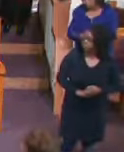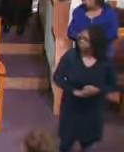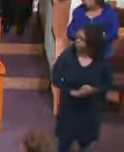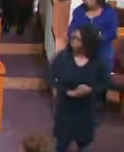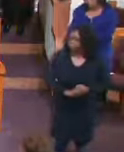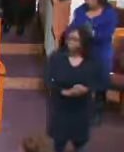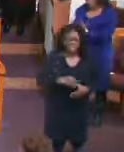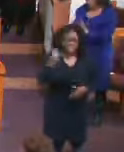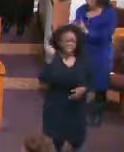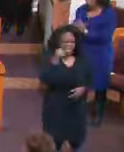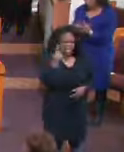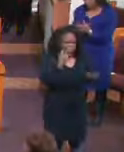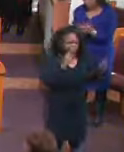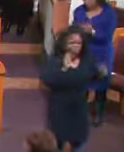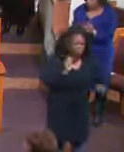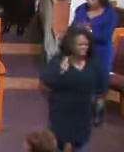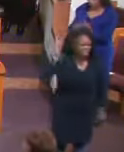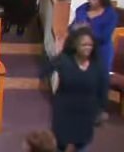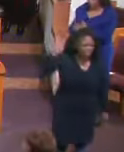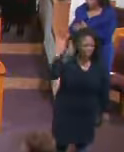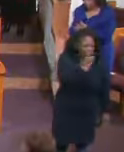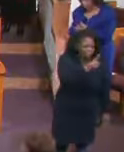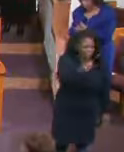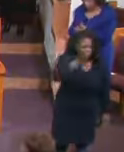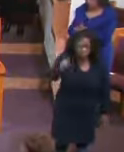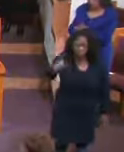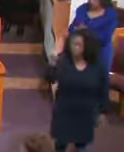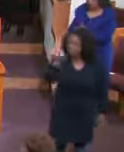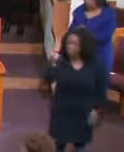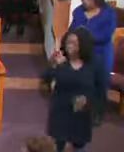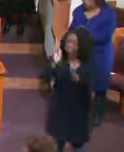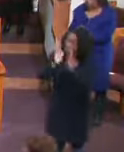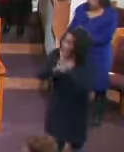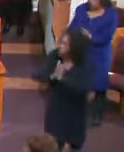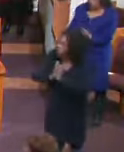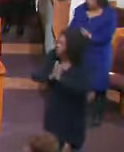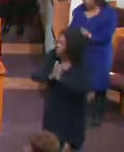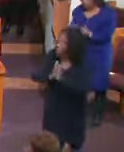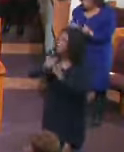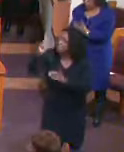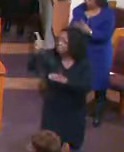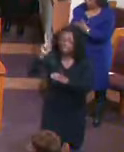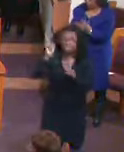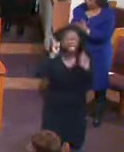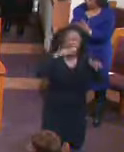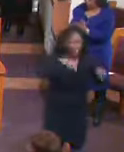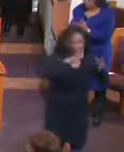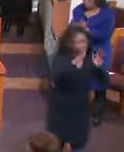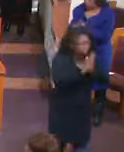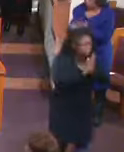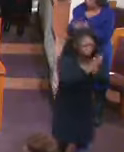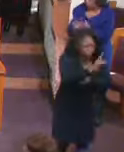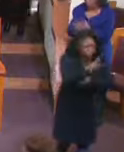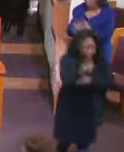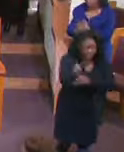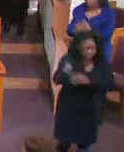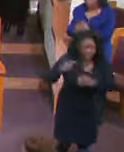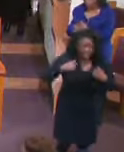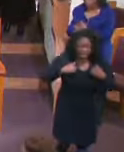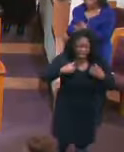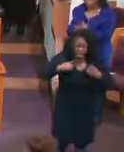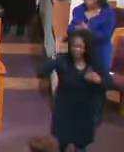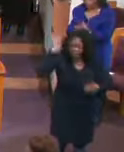Anybody tried him? Anybody prayed? Won't he answer prayer? Do I have a witness?